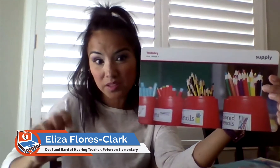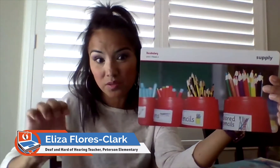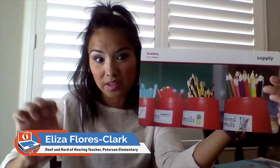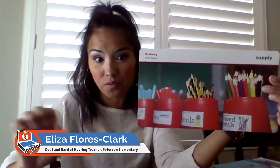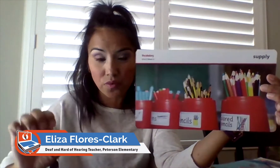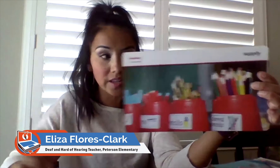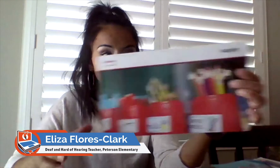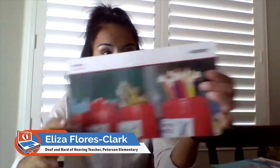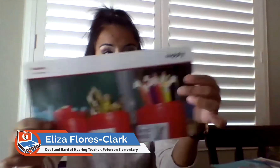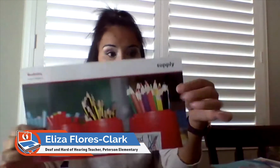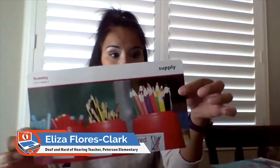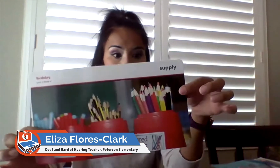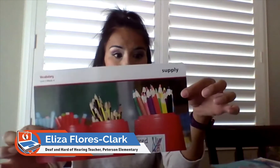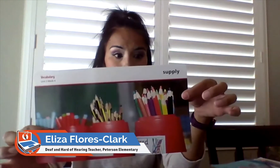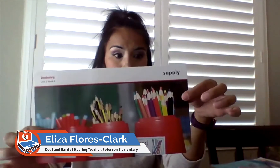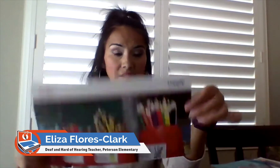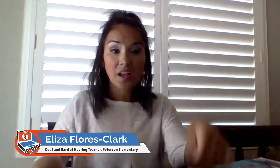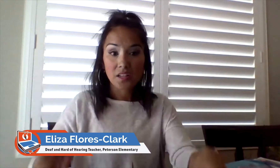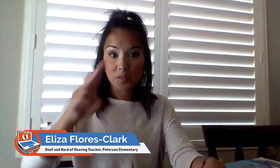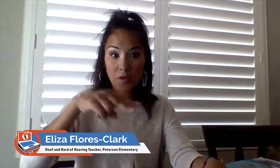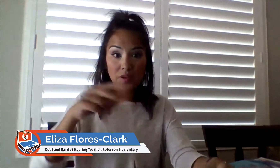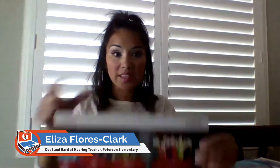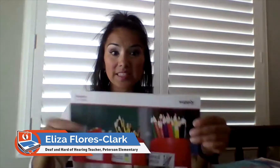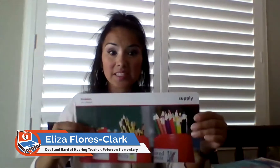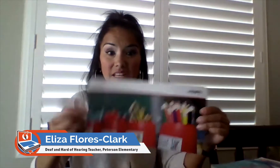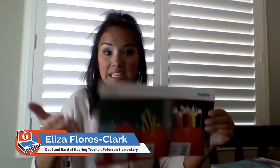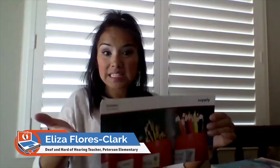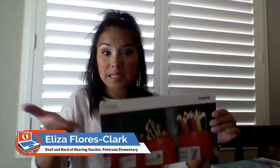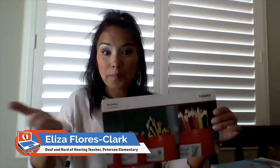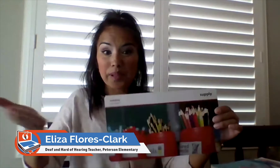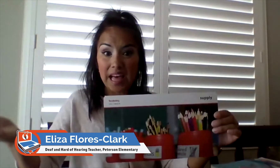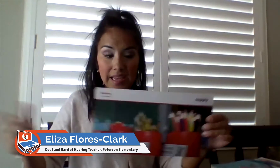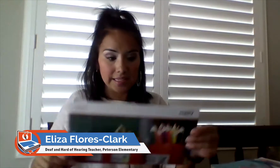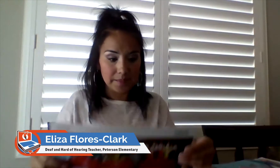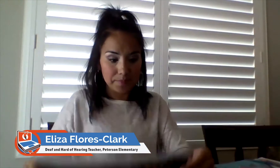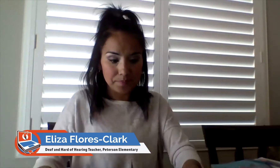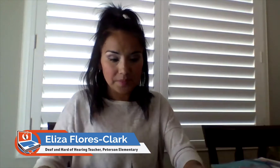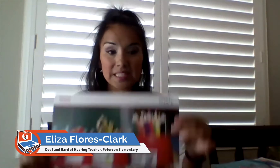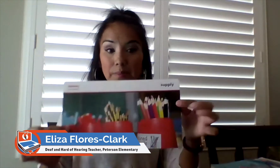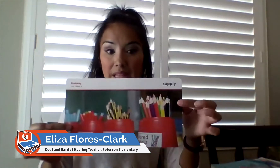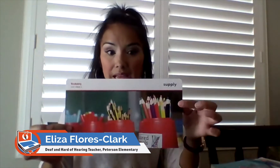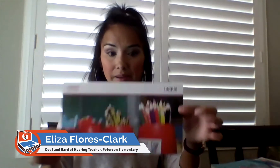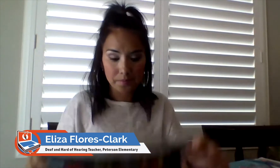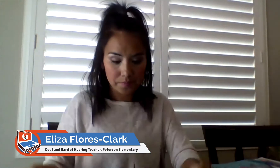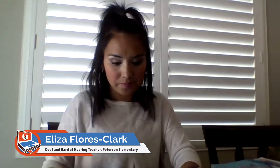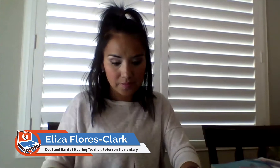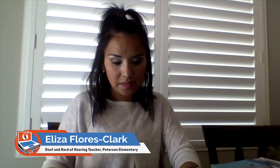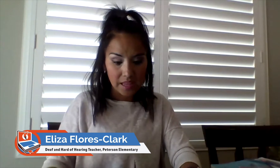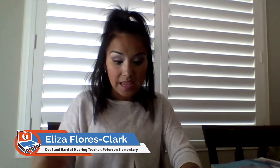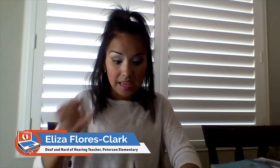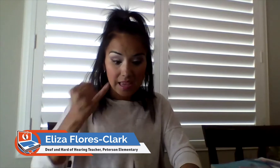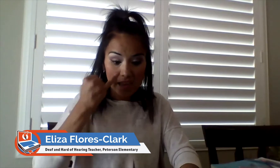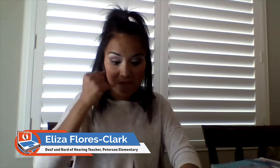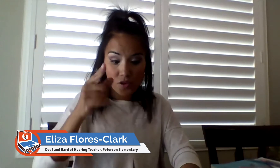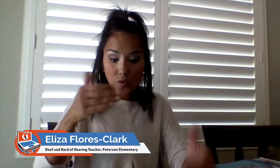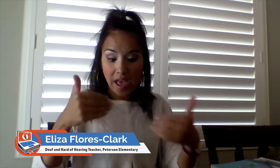and erasers. So I'm going to read, this is supplies. Supply. If you have